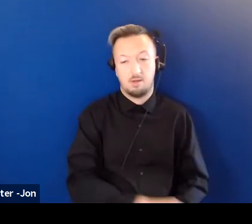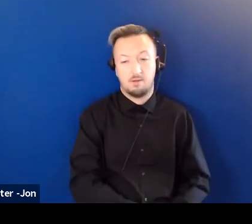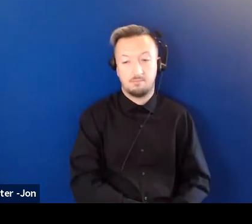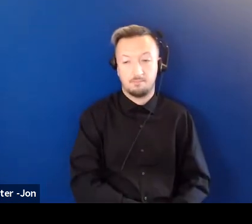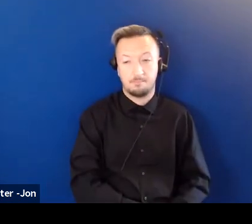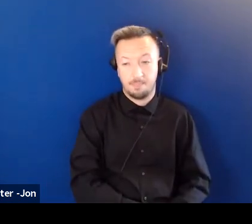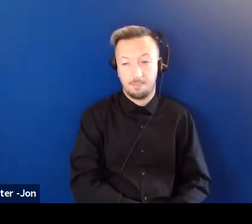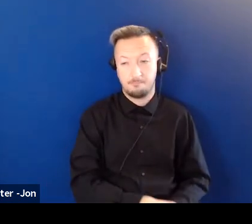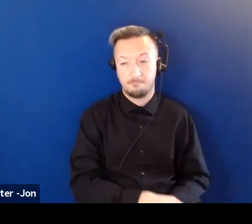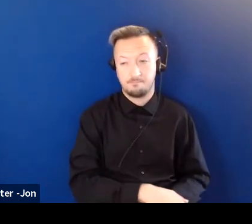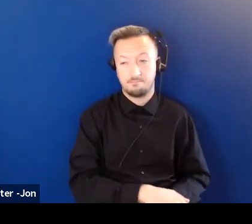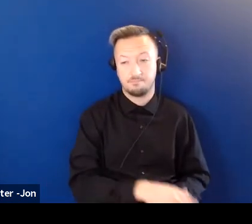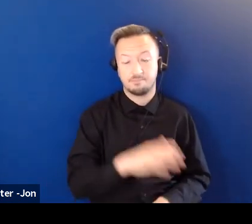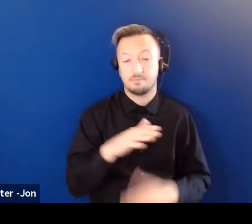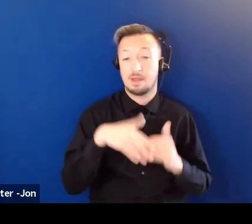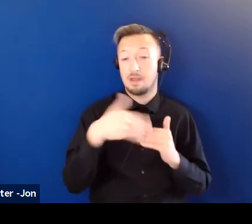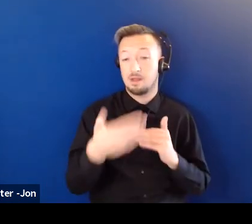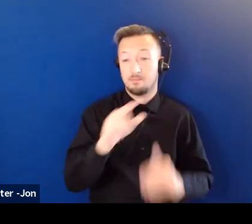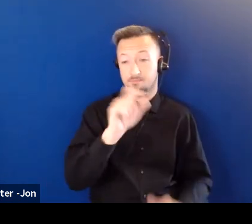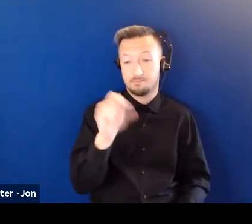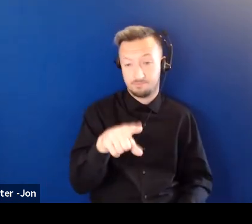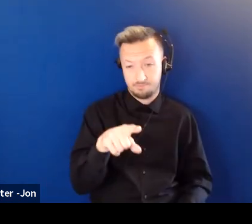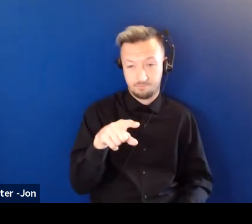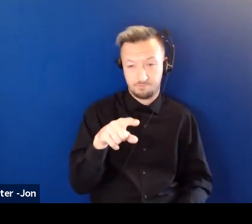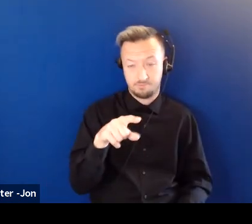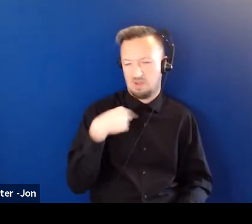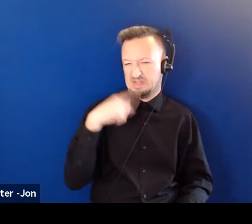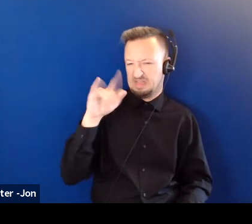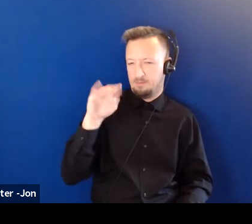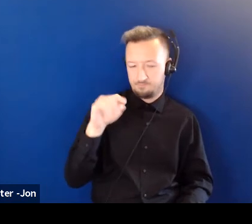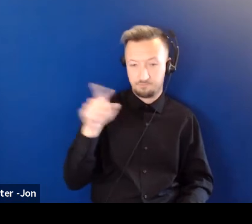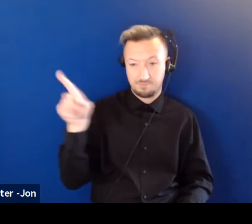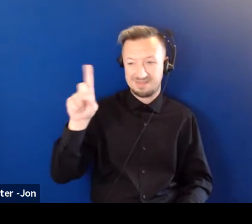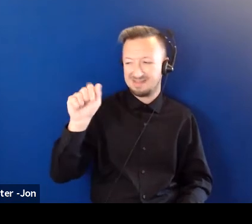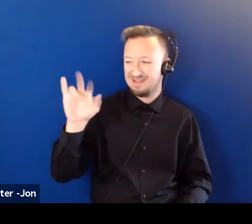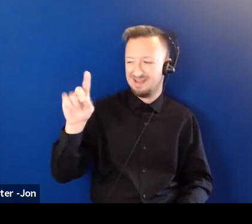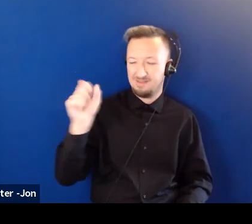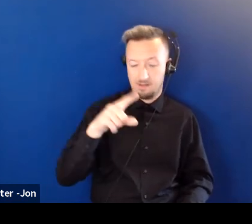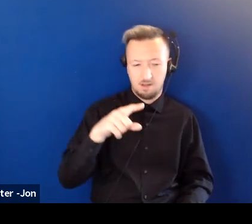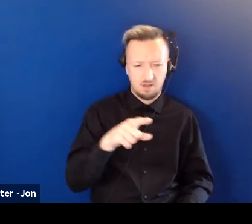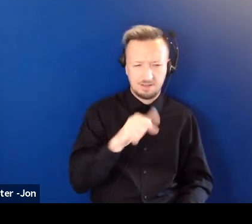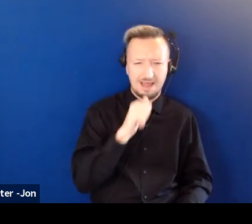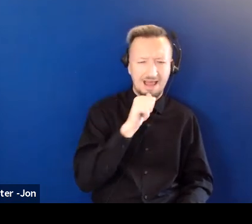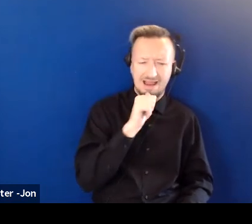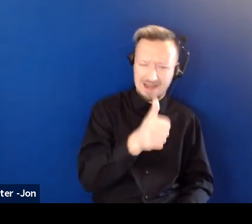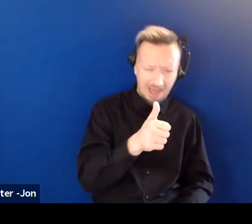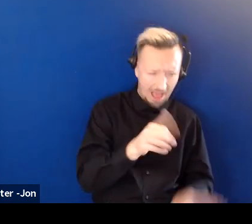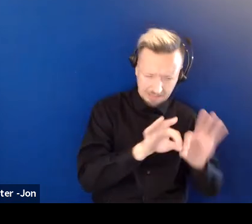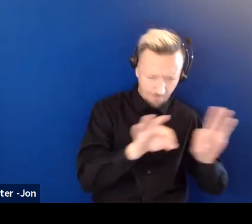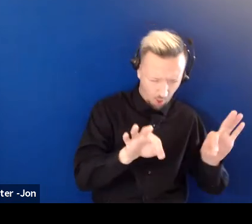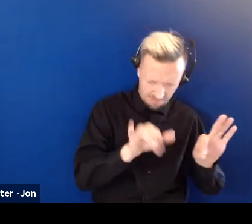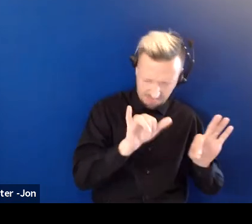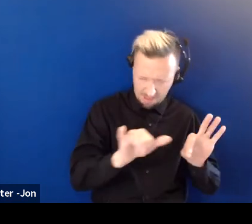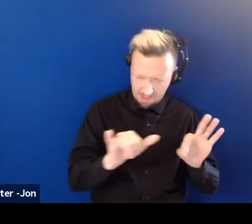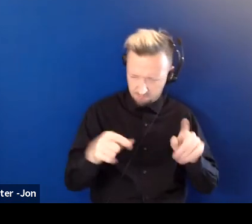Okay, great. So the next question, this is Kim again, comes from David. A non-diploma track, how does that not violate